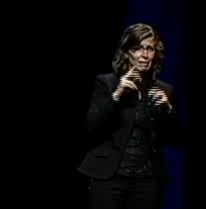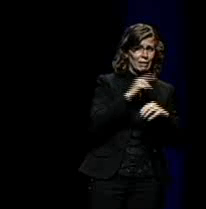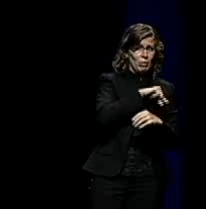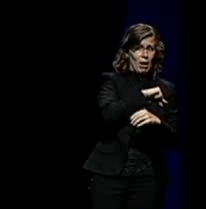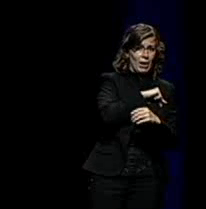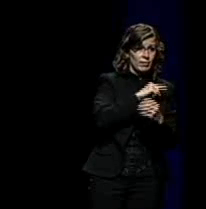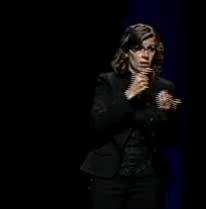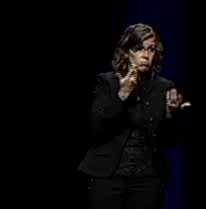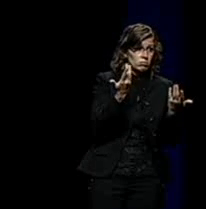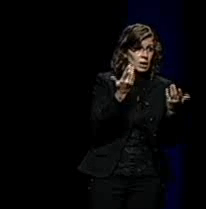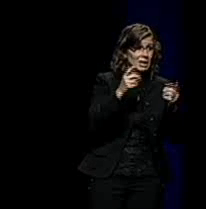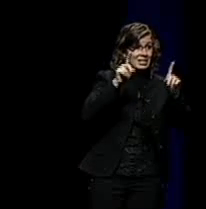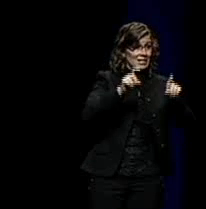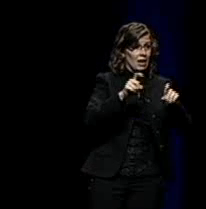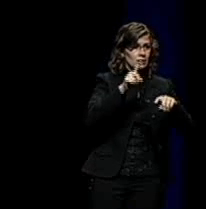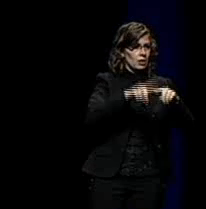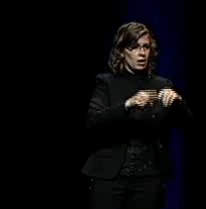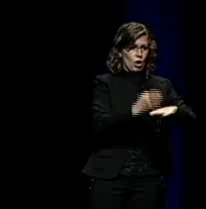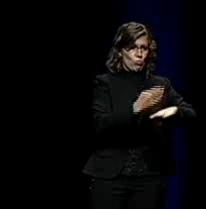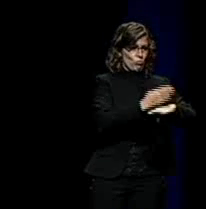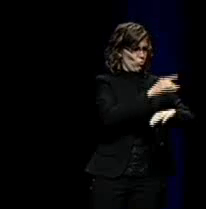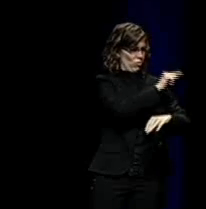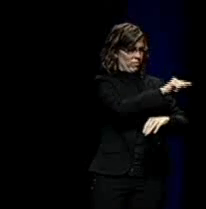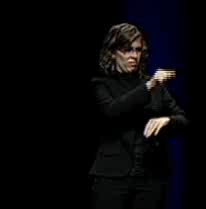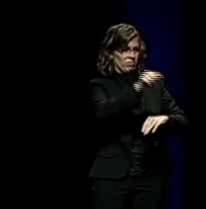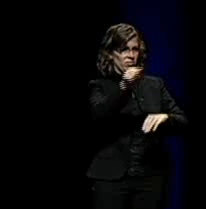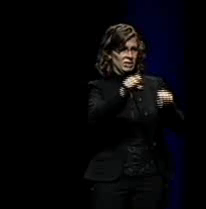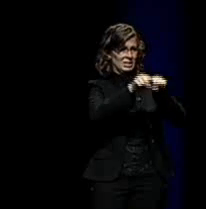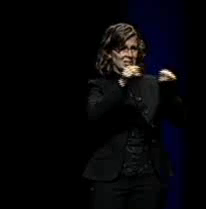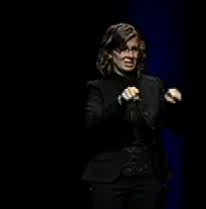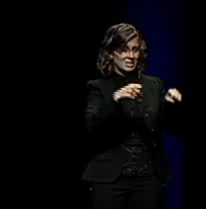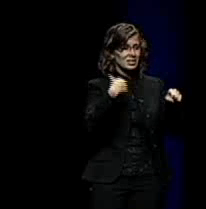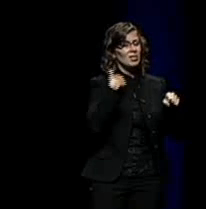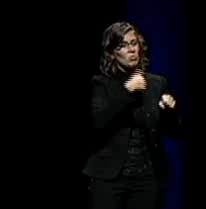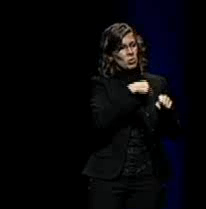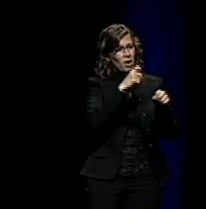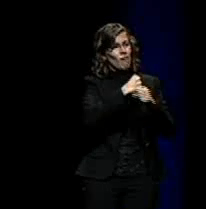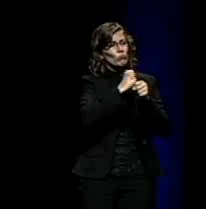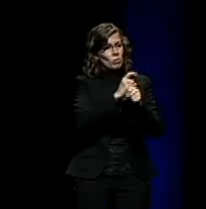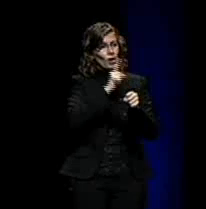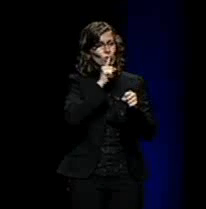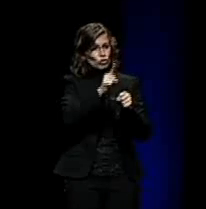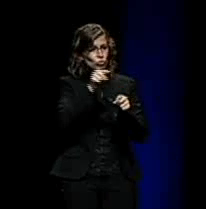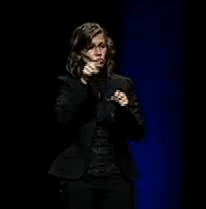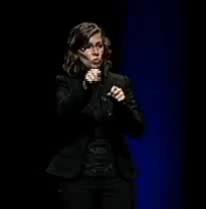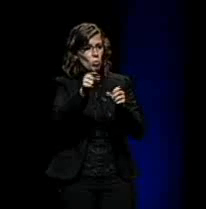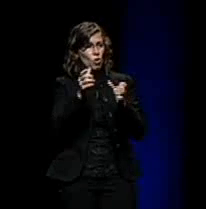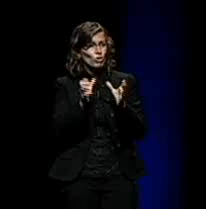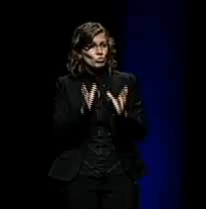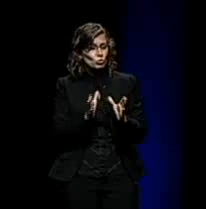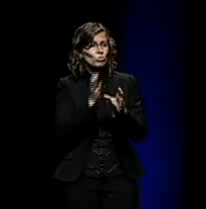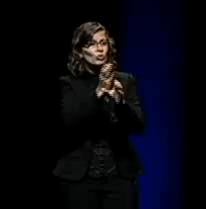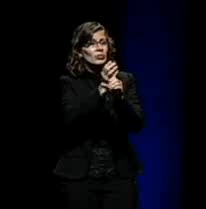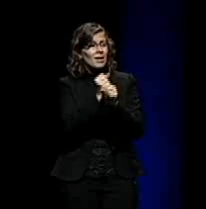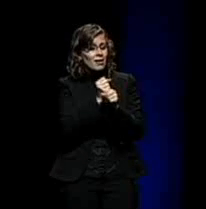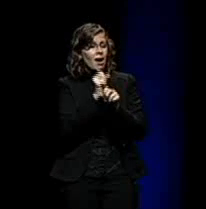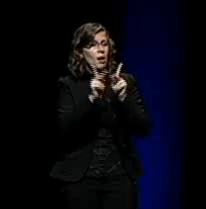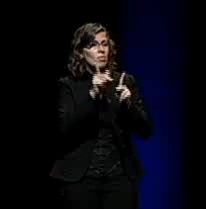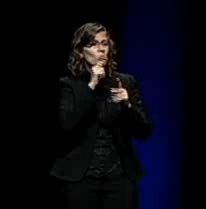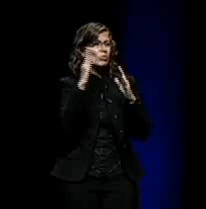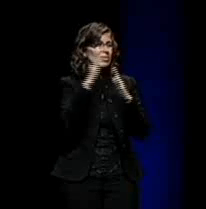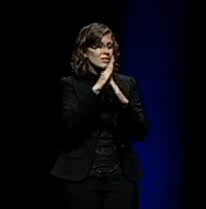is needed to ensure that consumers get the services needed by the most qualified rather than by the most available.